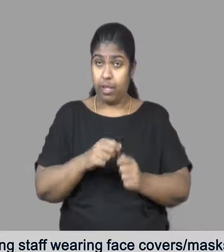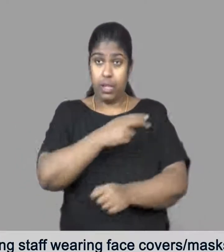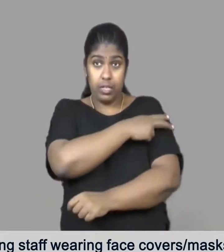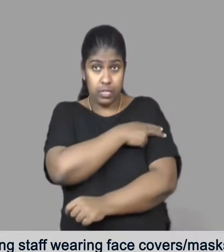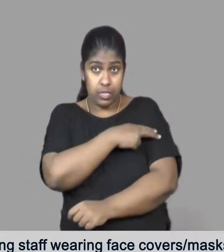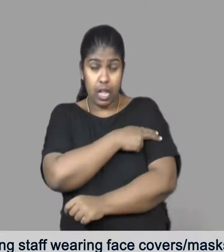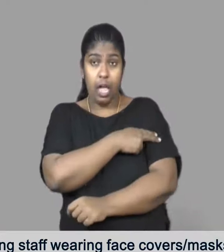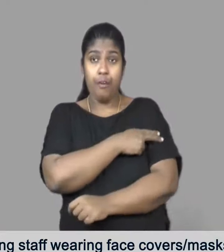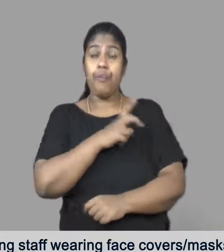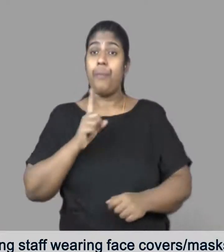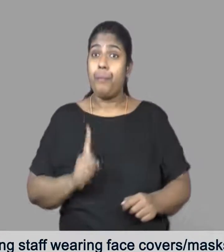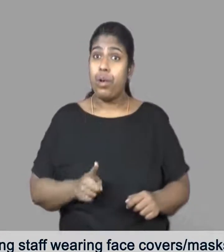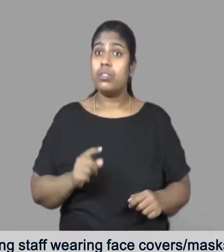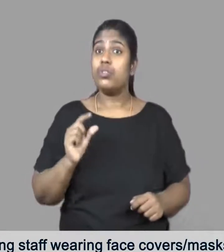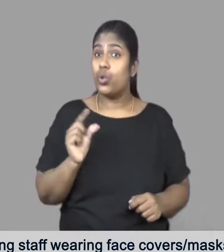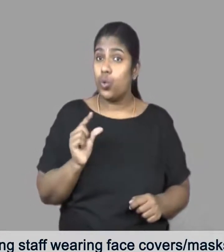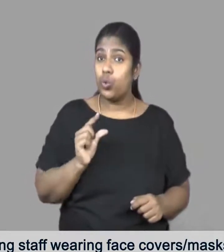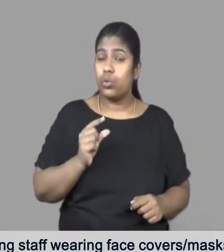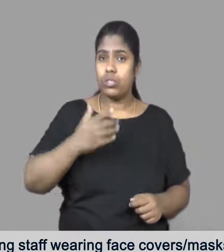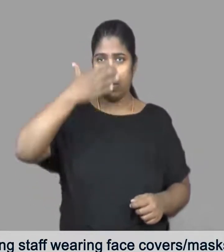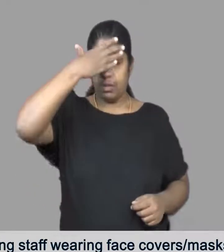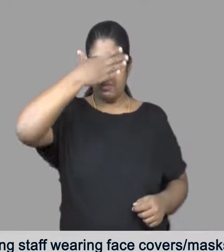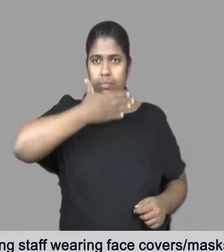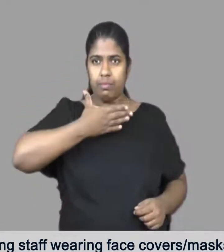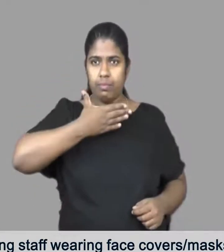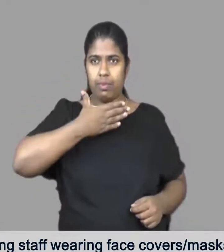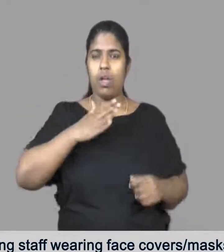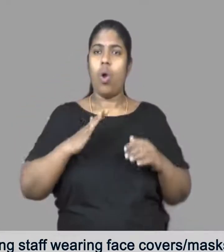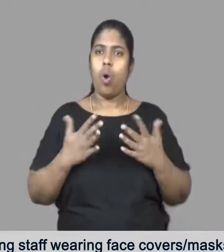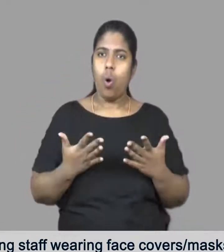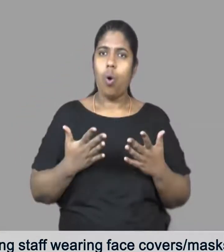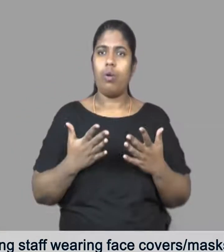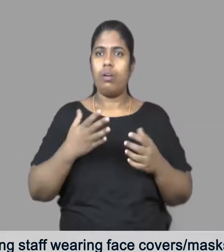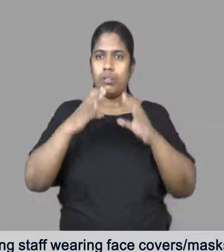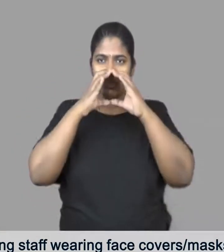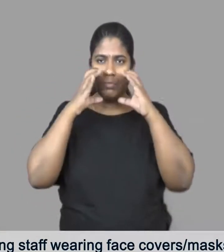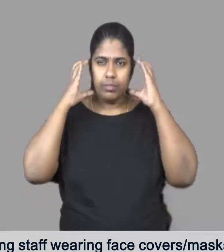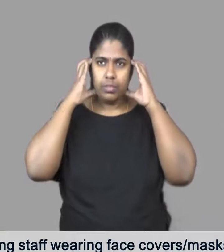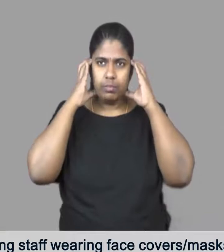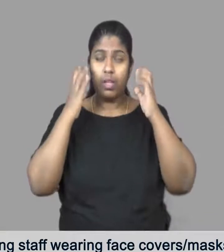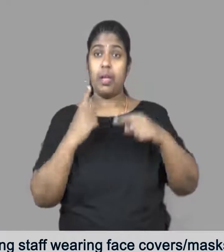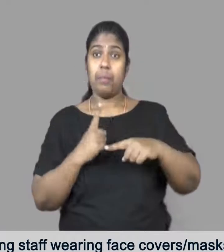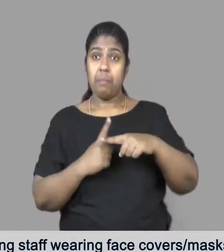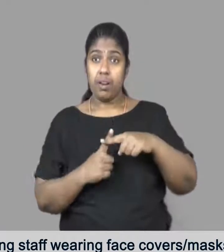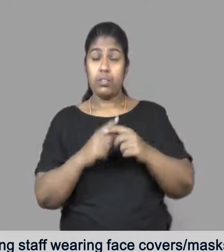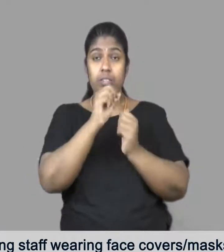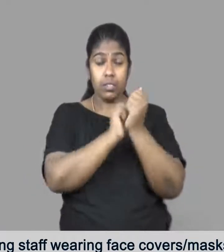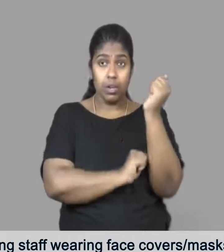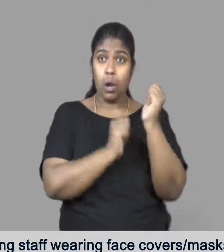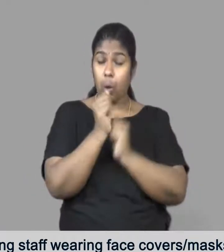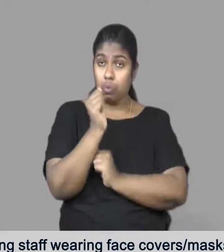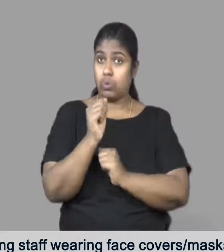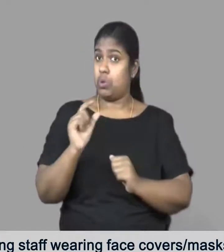to be operational with operating staff wearing face covers, masks